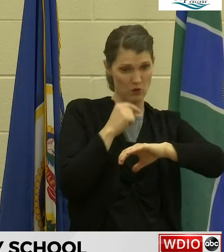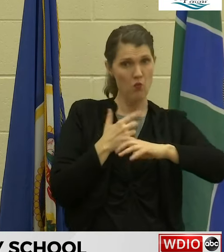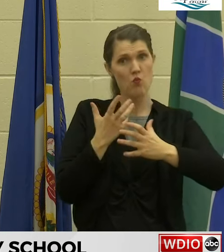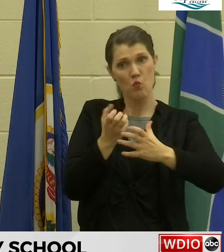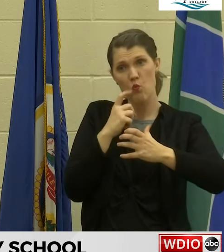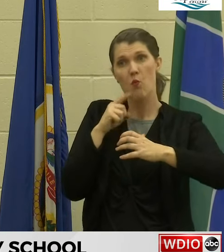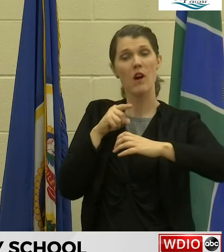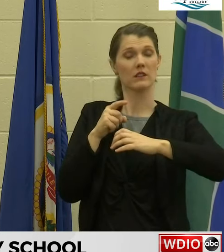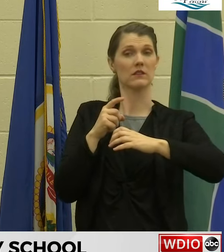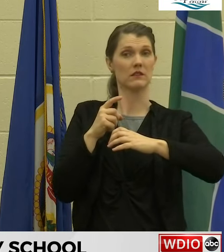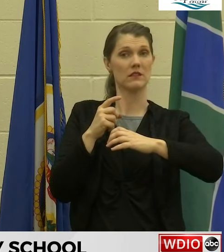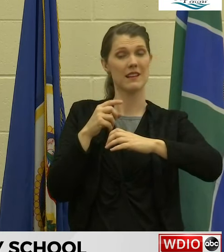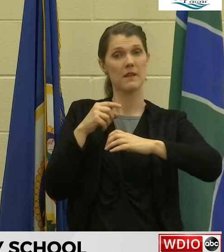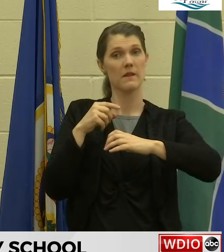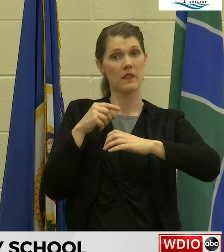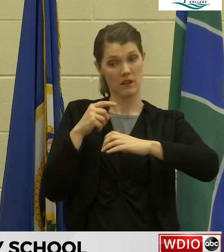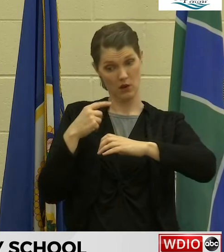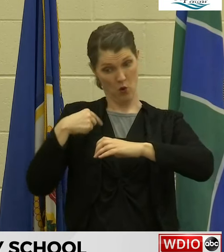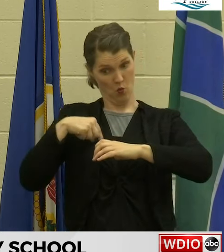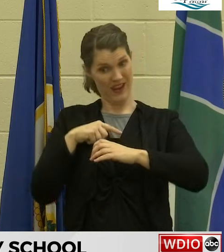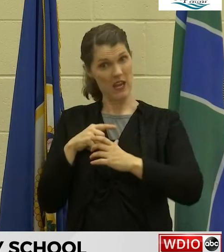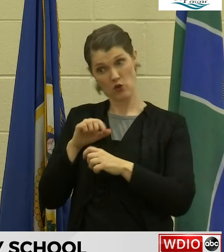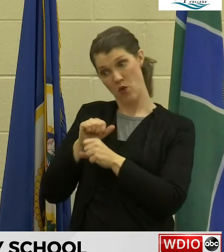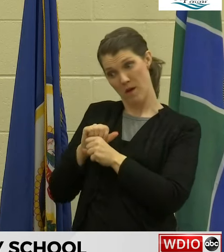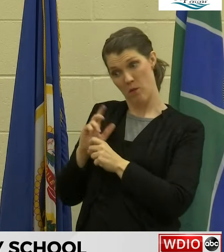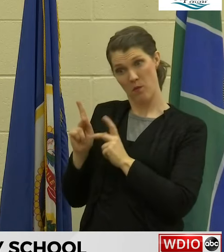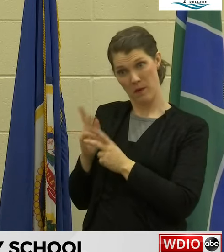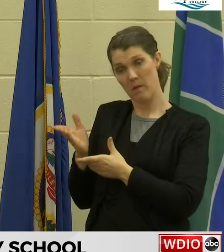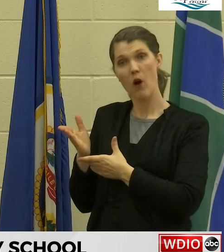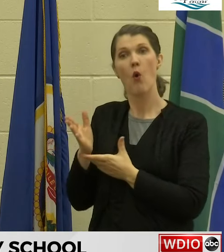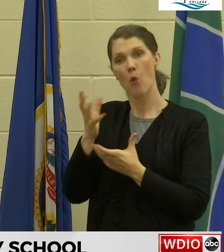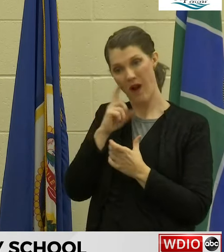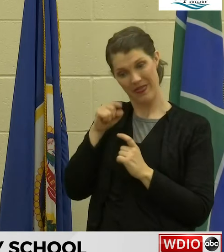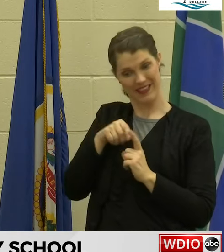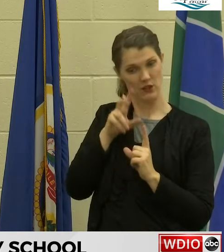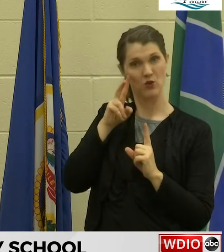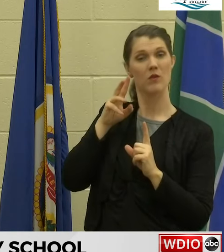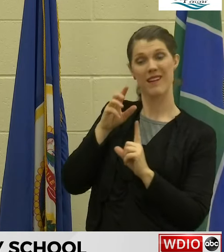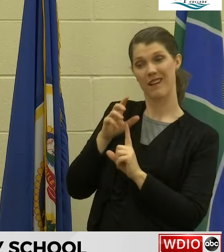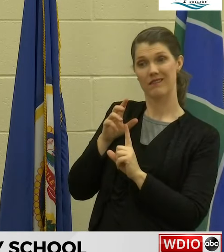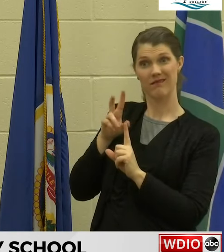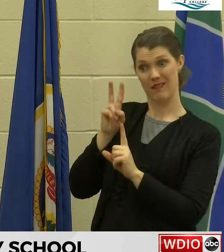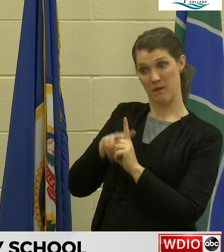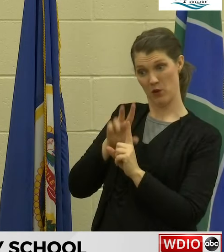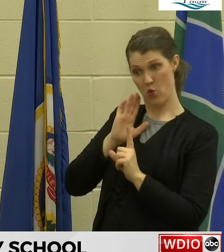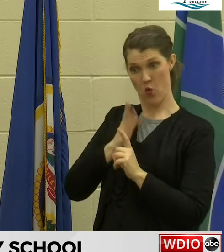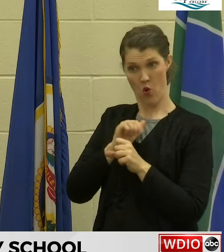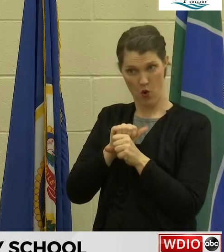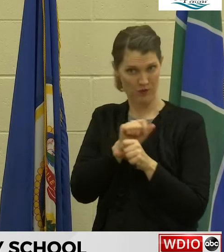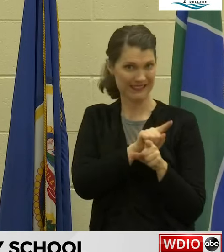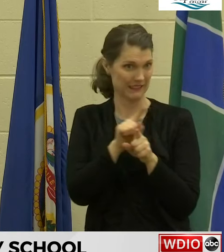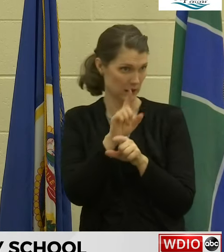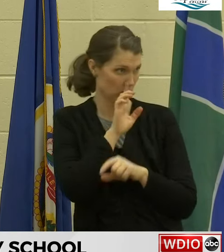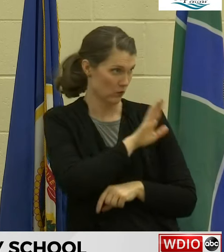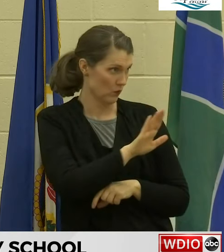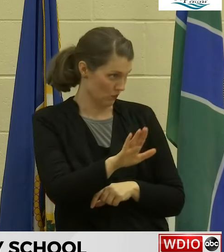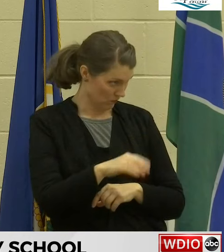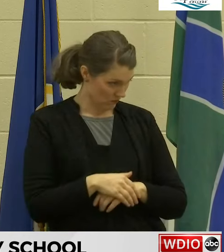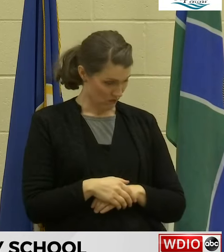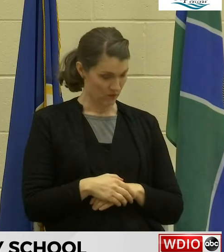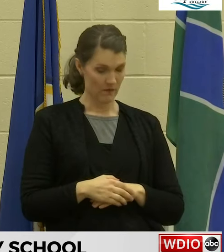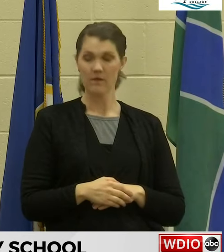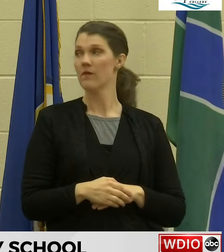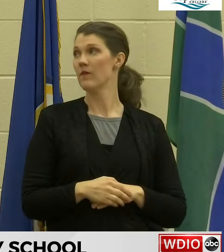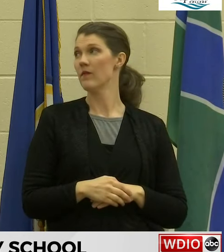seeing this change happen as an employer, and we too have a lot to learn.